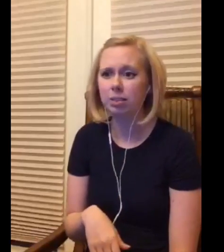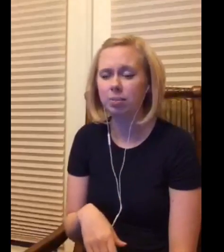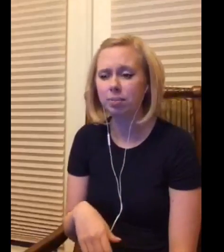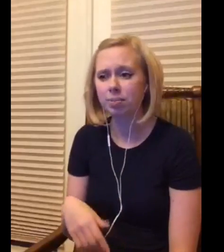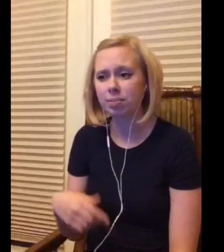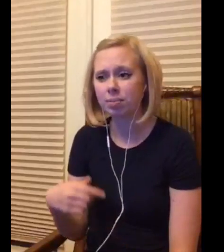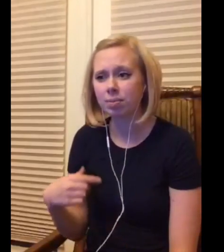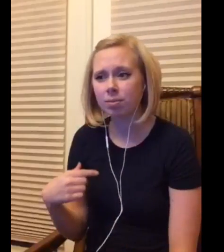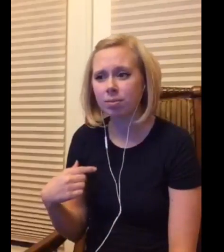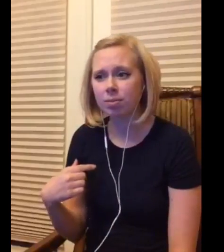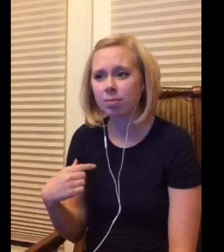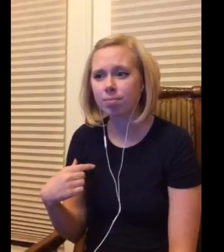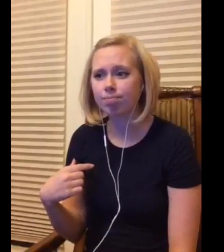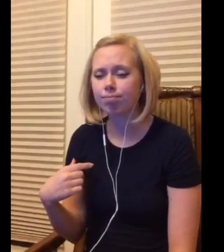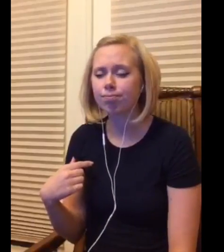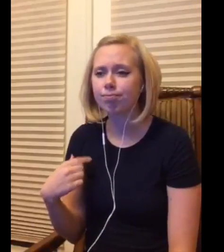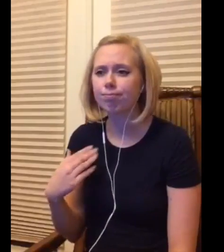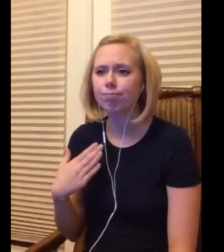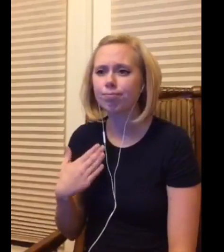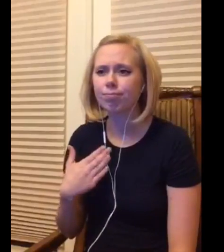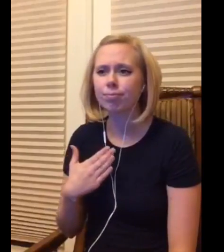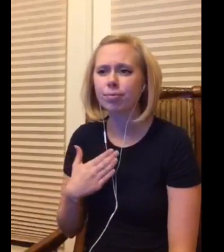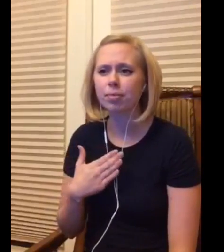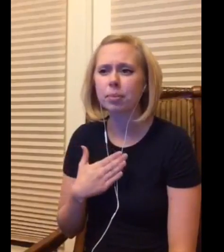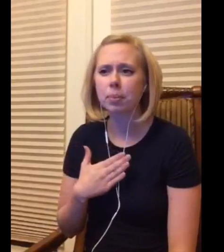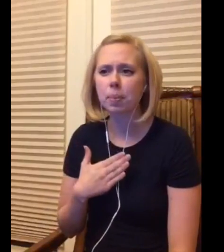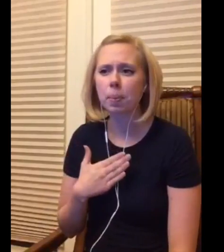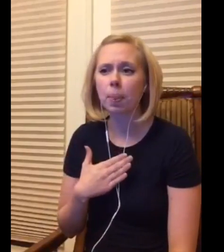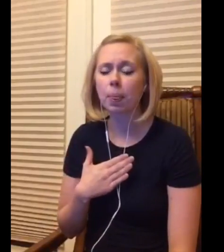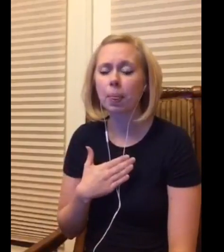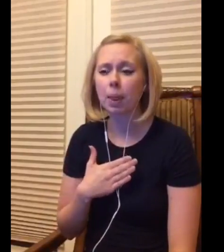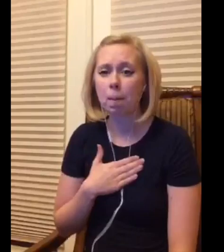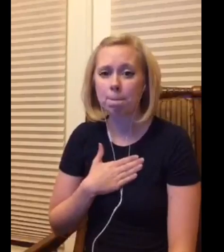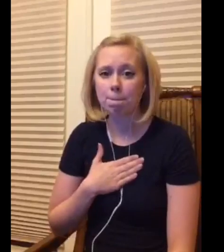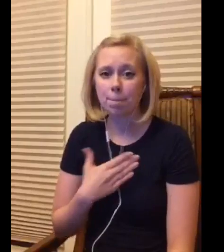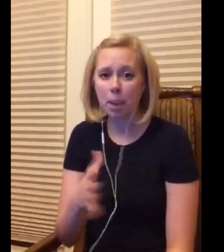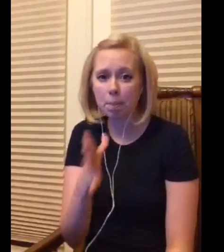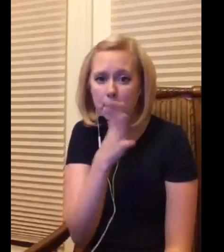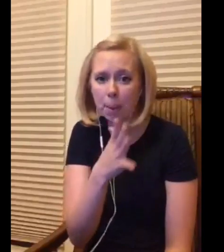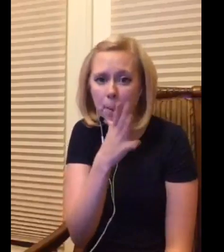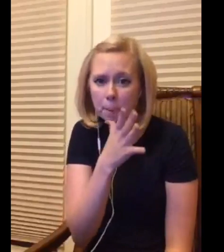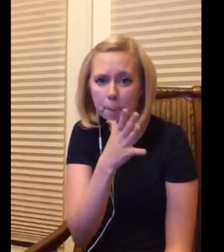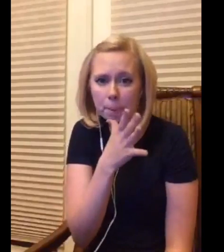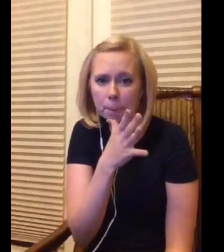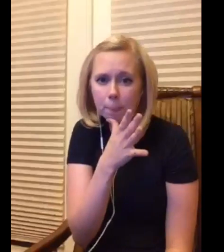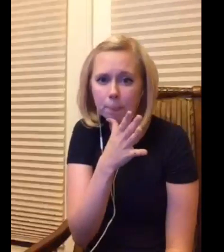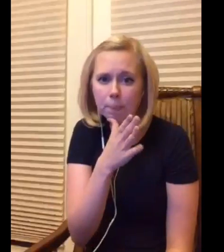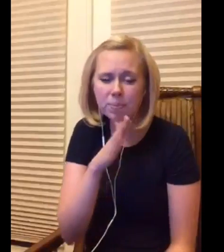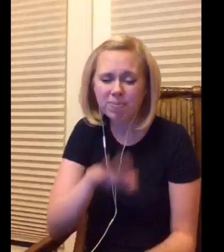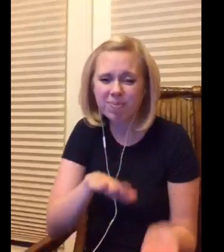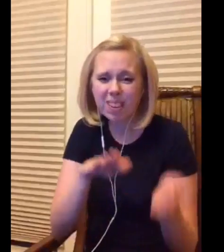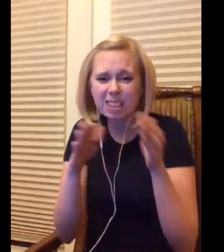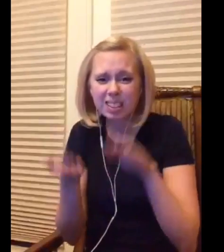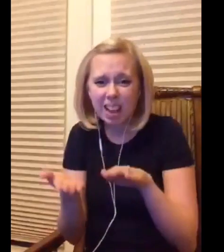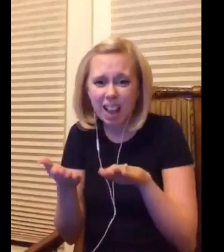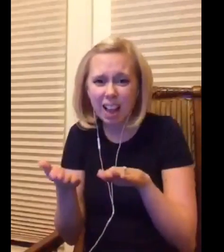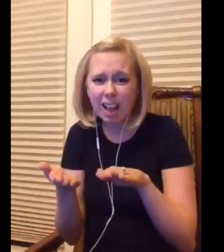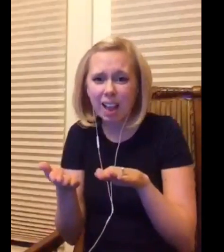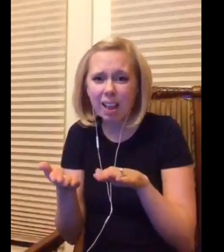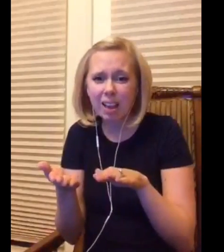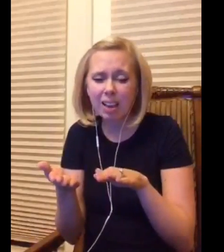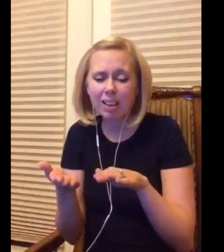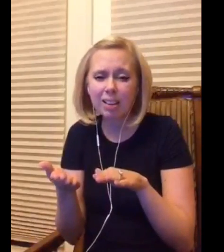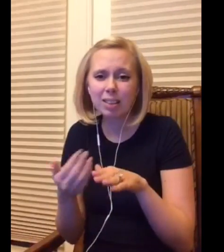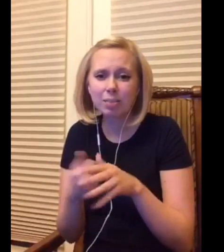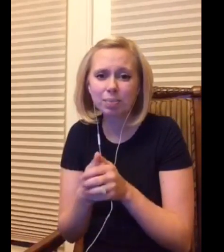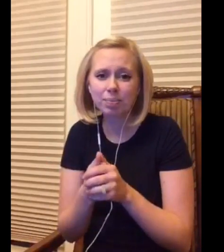I've become. And when my mama died 2 years ago at 92, there were so many former students at her funeral. It brought tears to